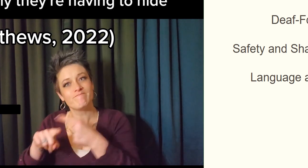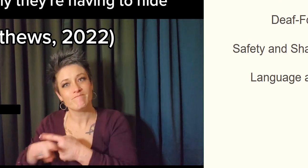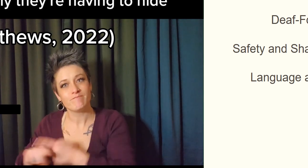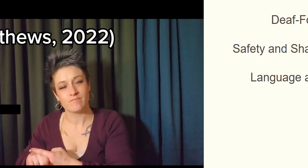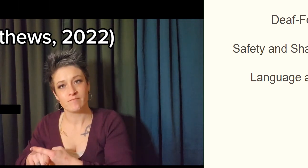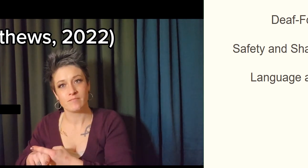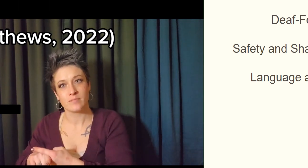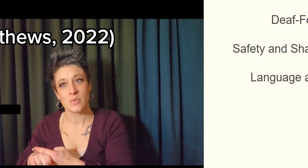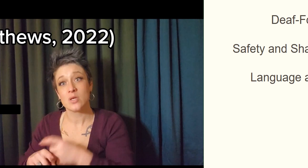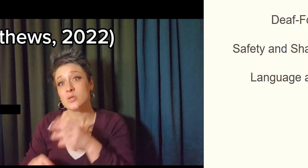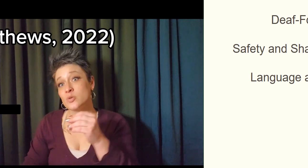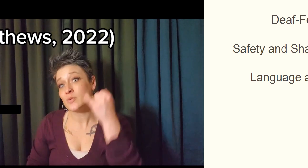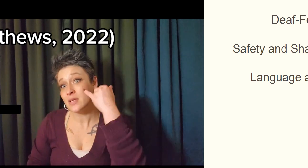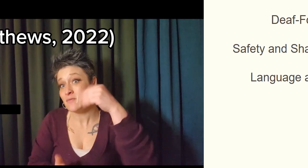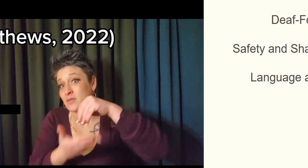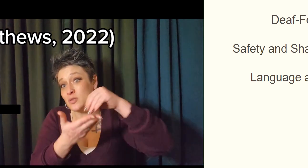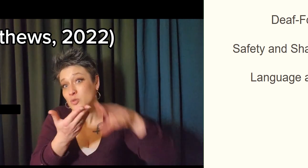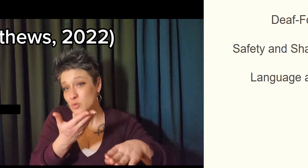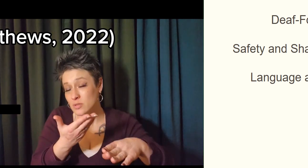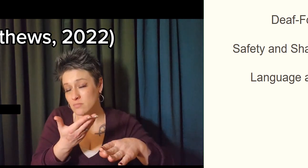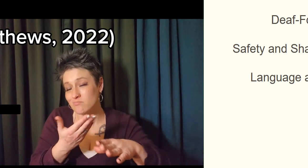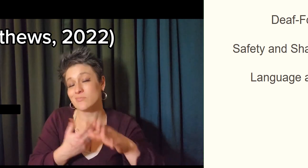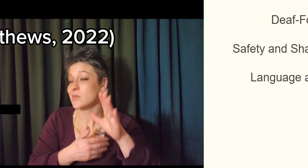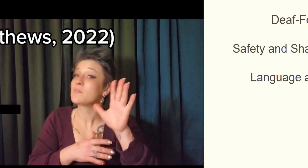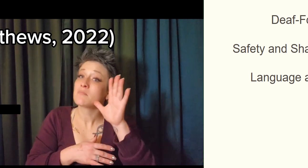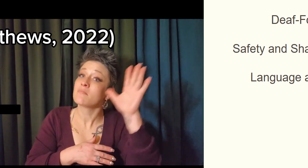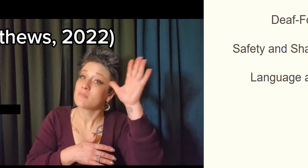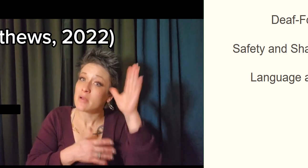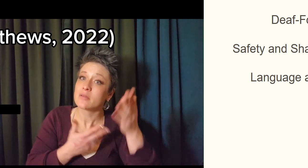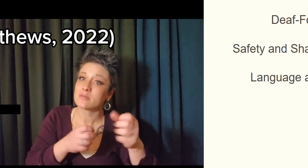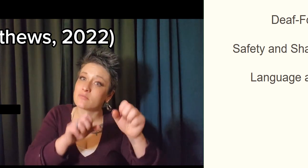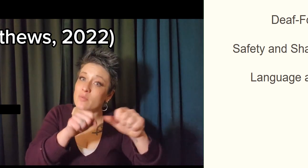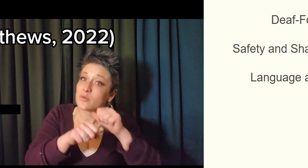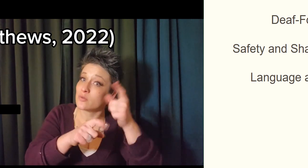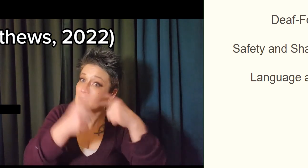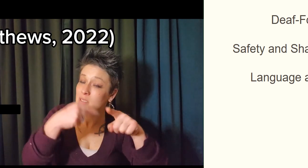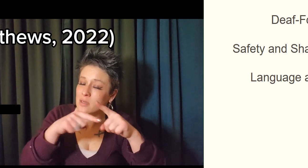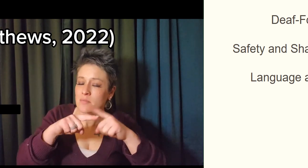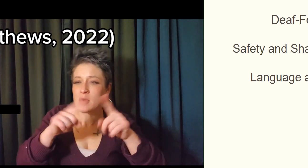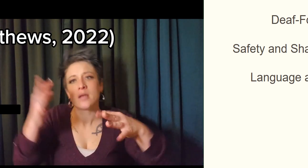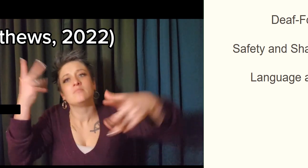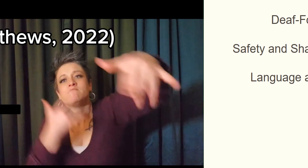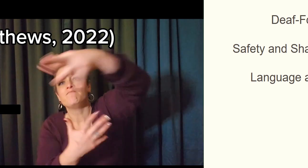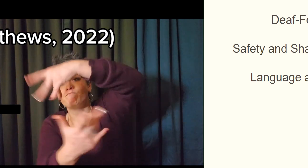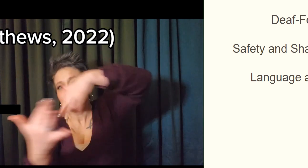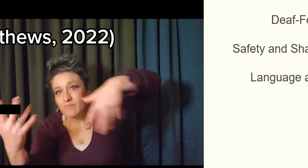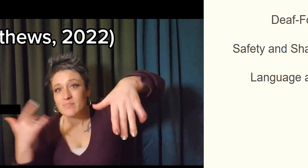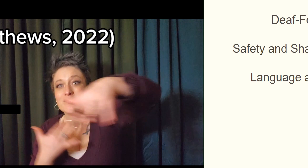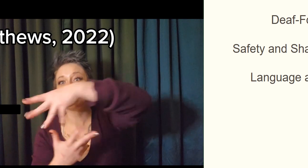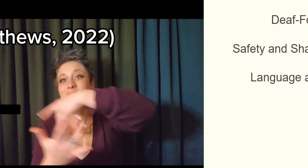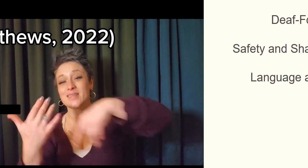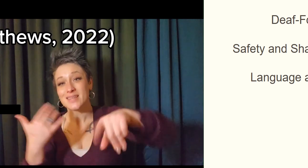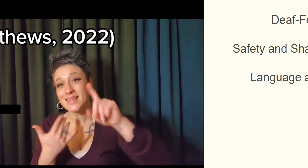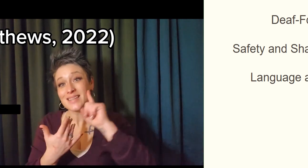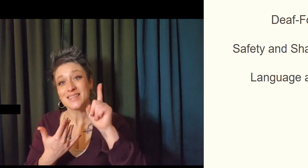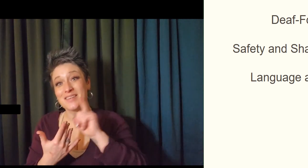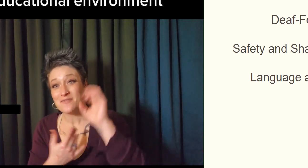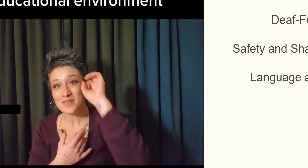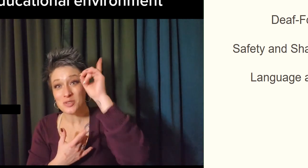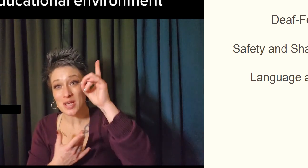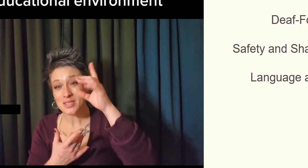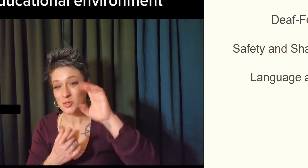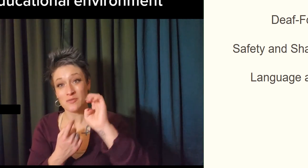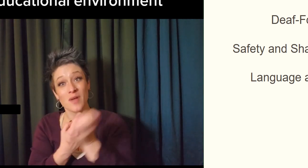hide. There's a lot of conflicts that happen with that. So if the student is looking for their parents maybe don't sign, but if